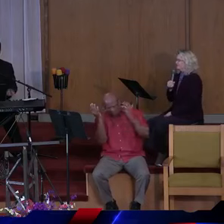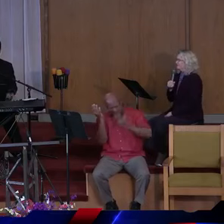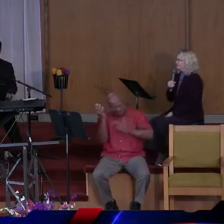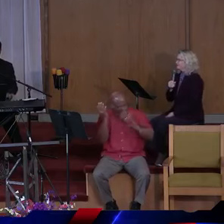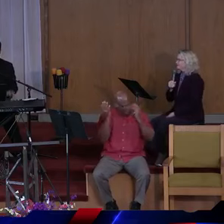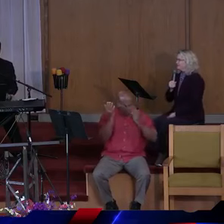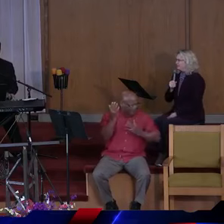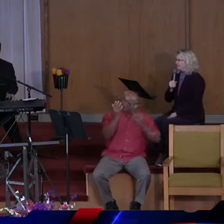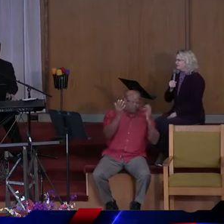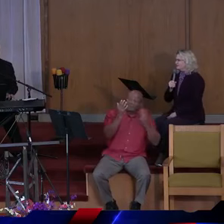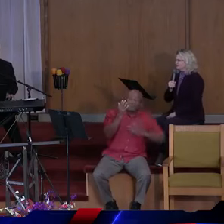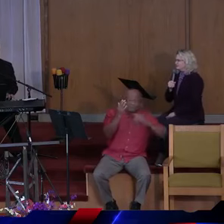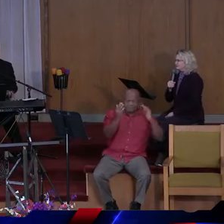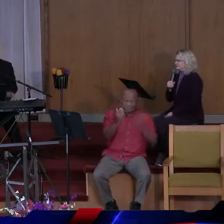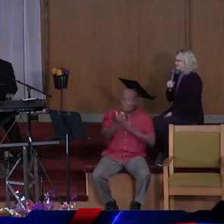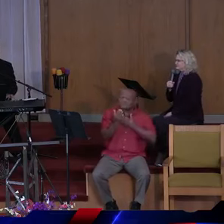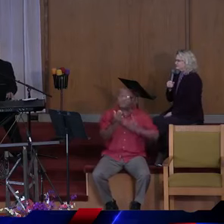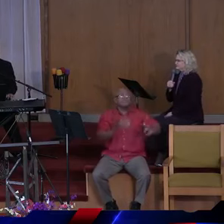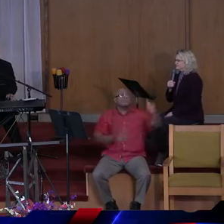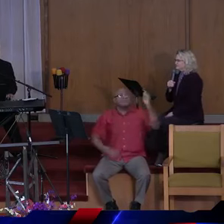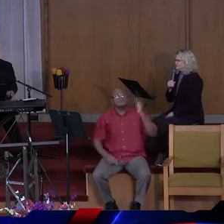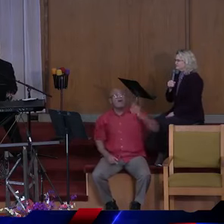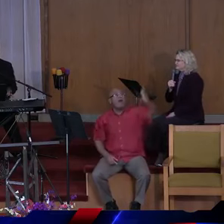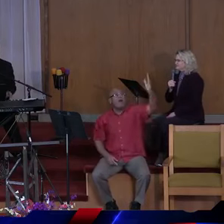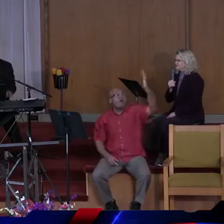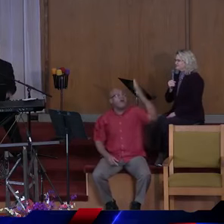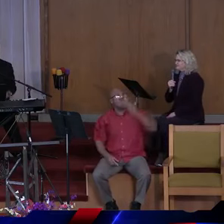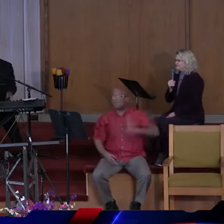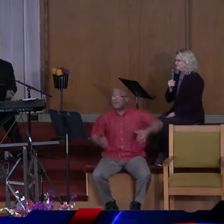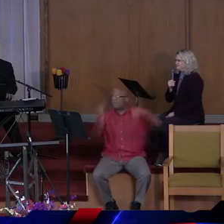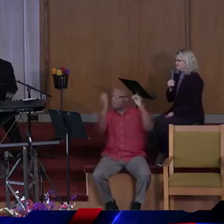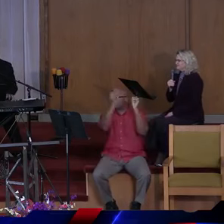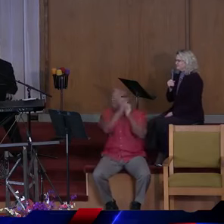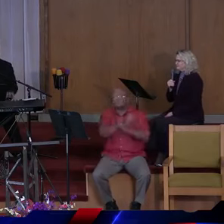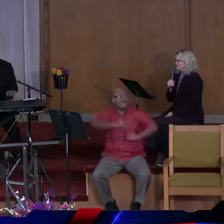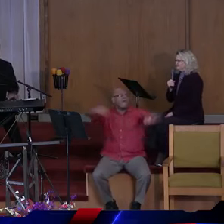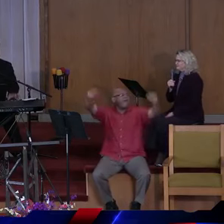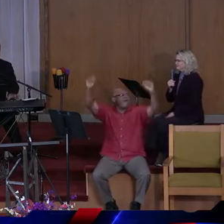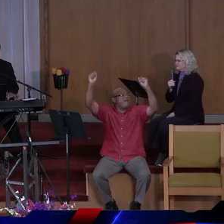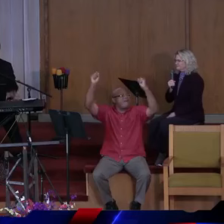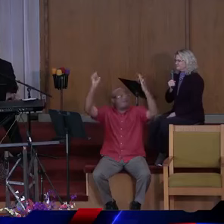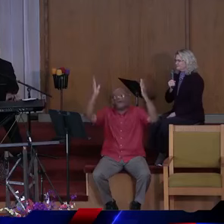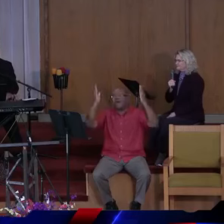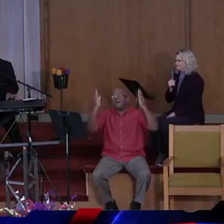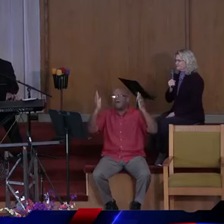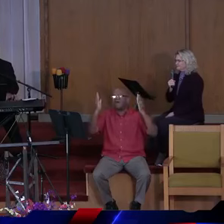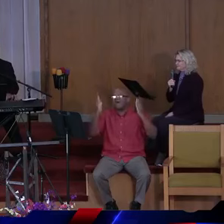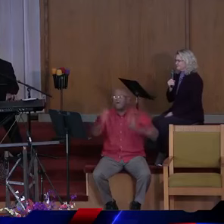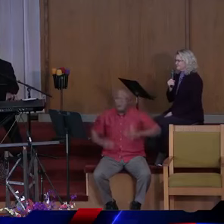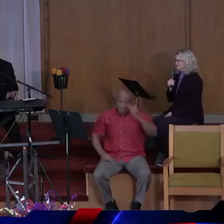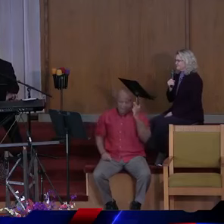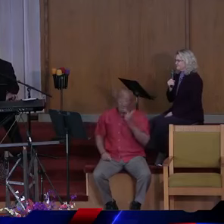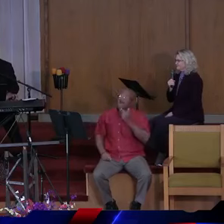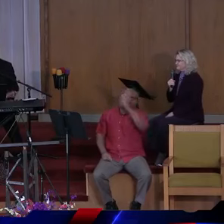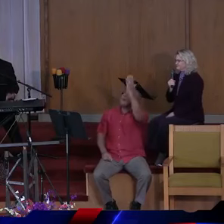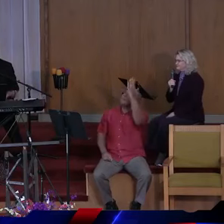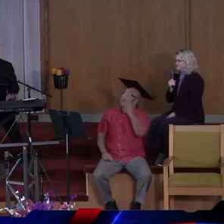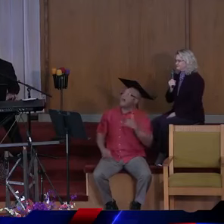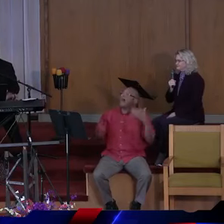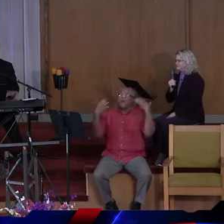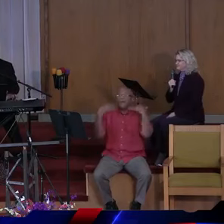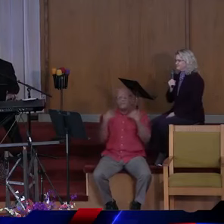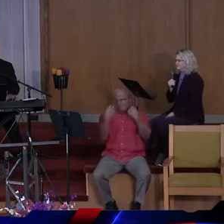Oh, sing, God, my Savior, God,